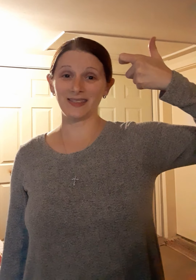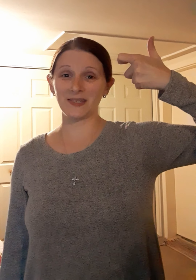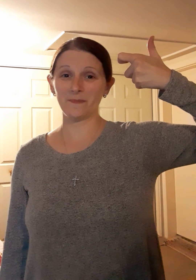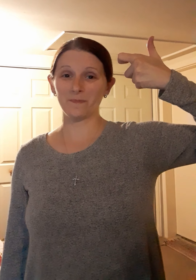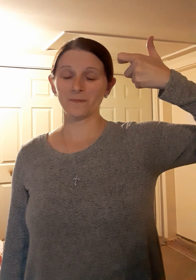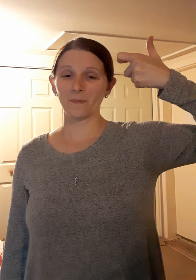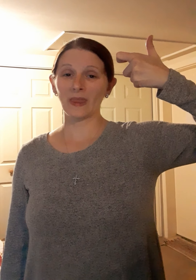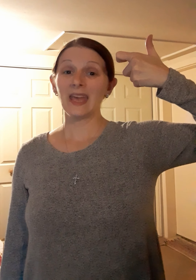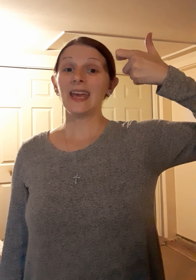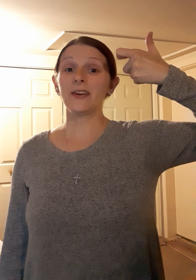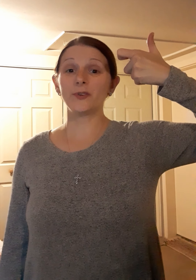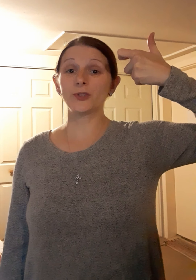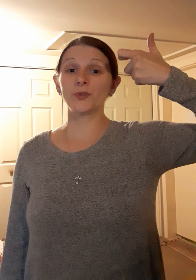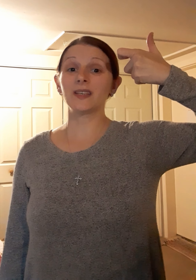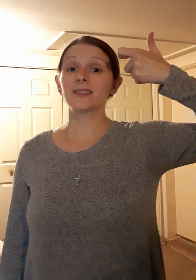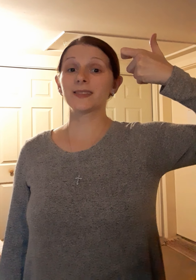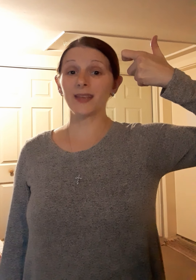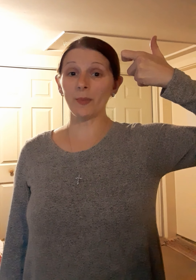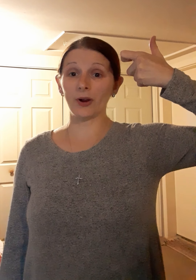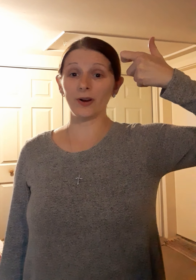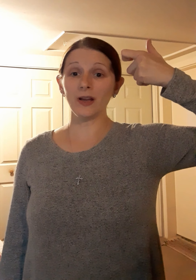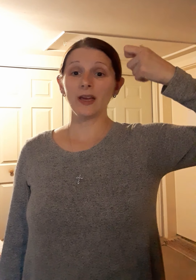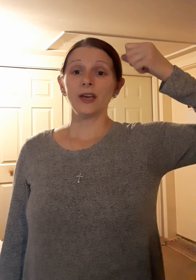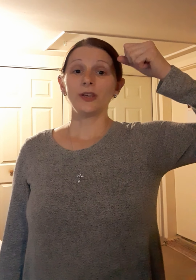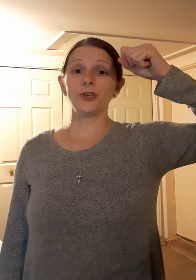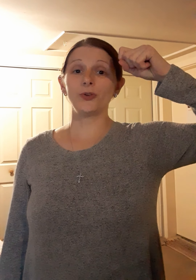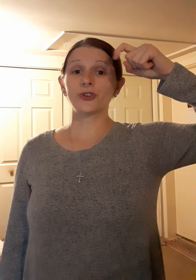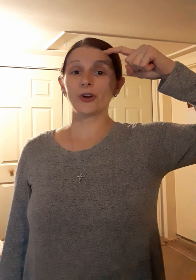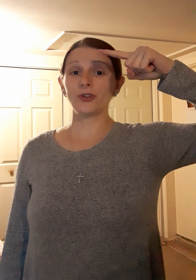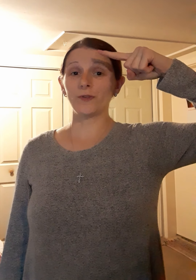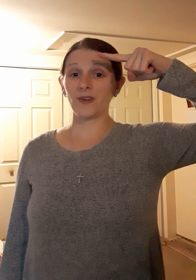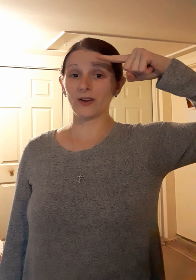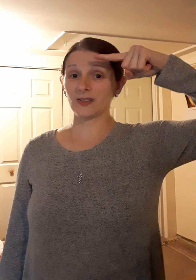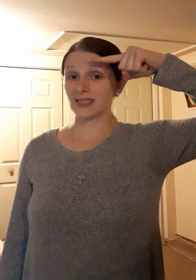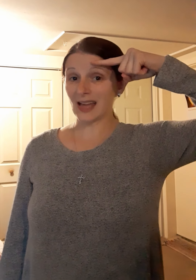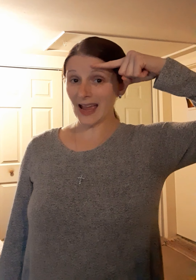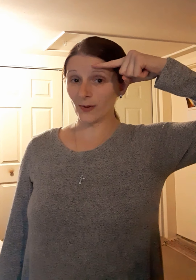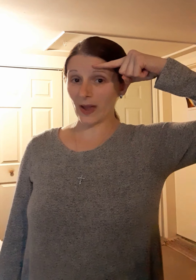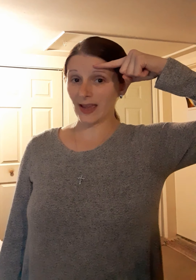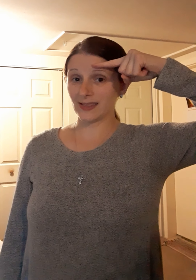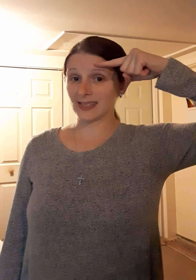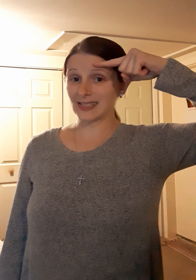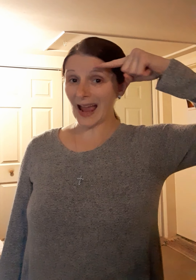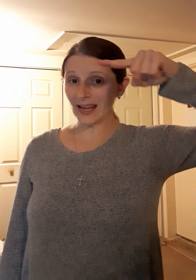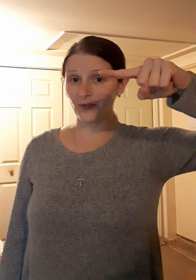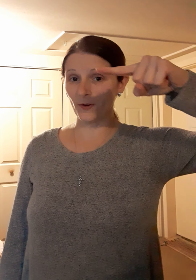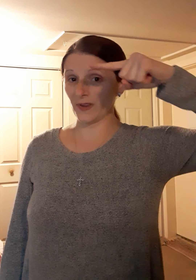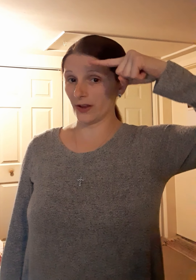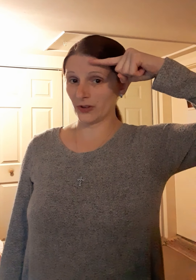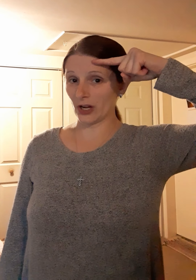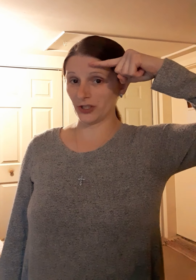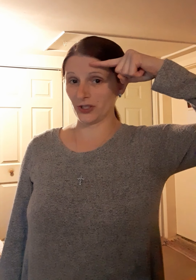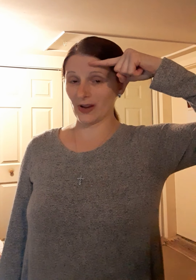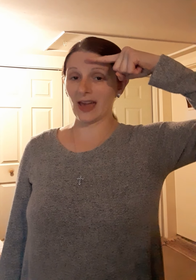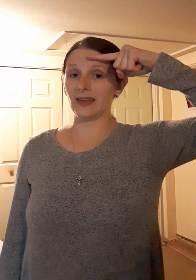Because. If you're doing summer, you turn your finger sideways, the side of your finger touches your head,